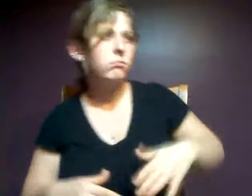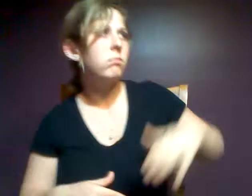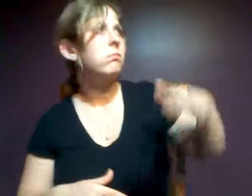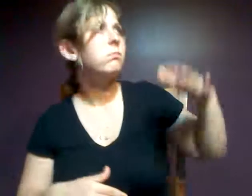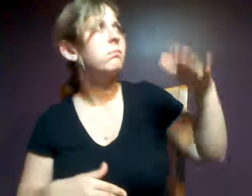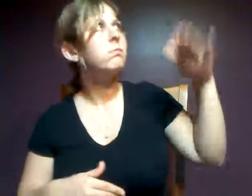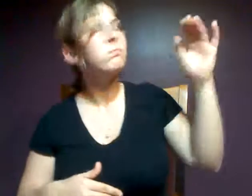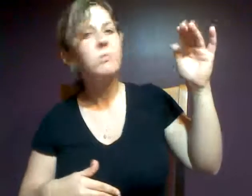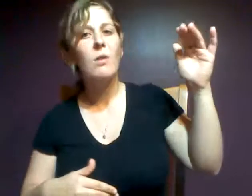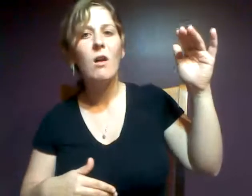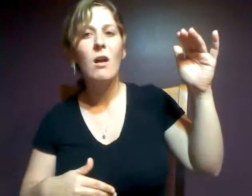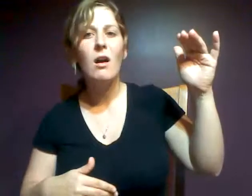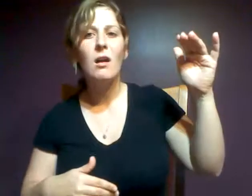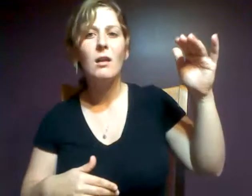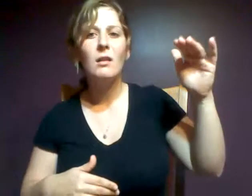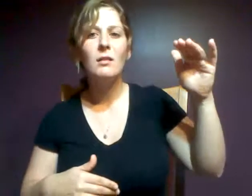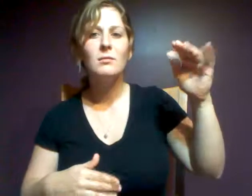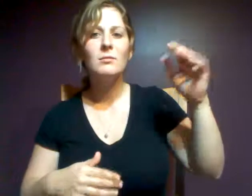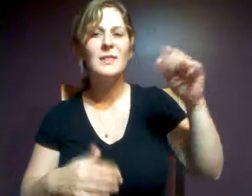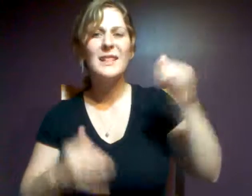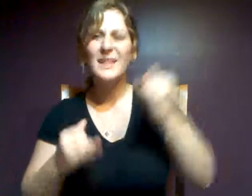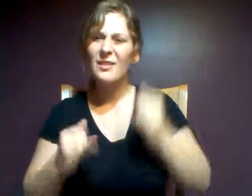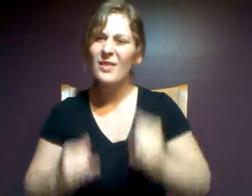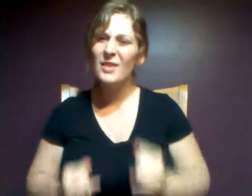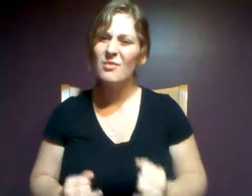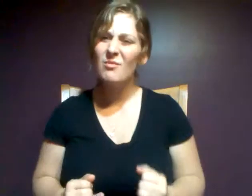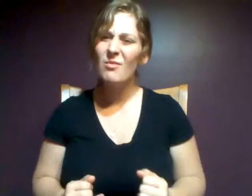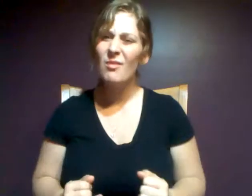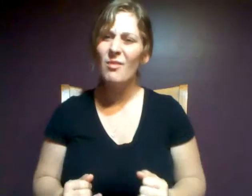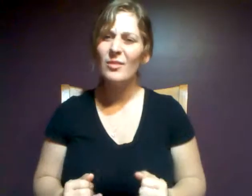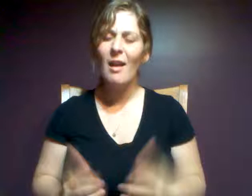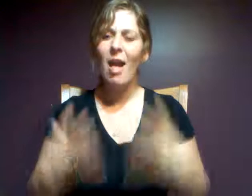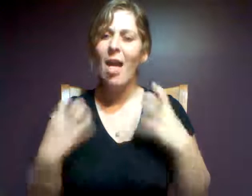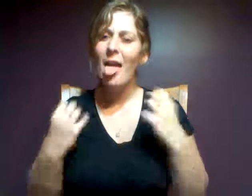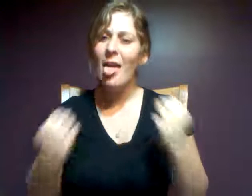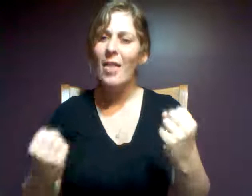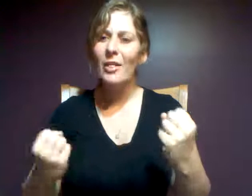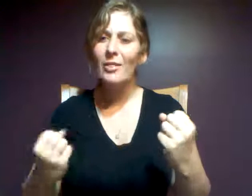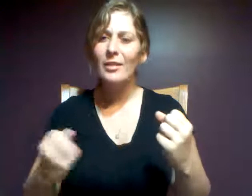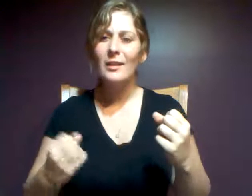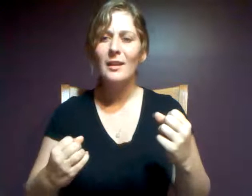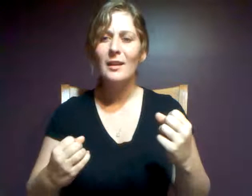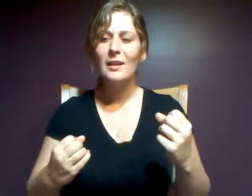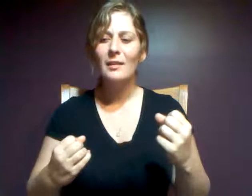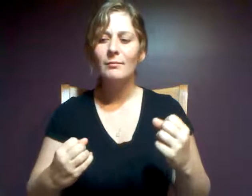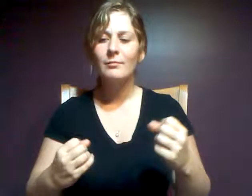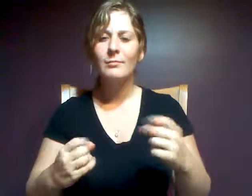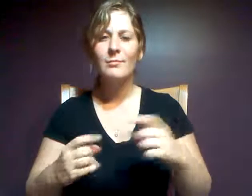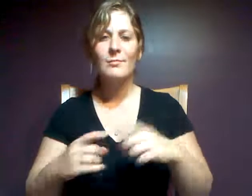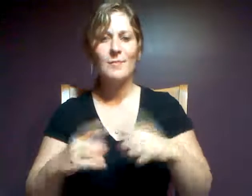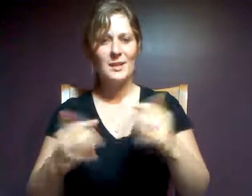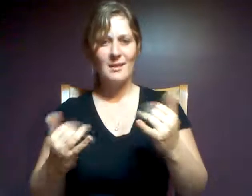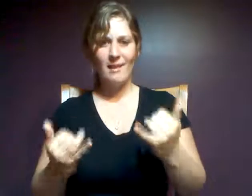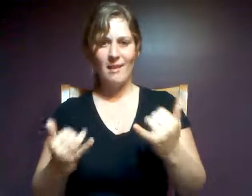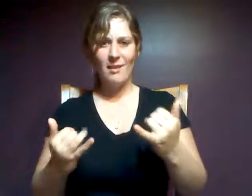spend more time and mental effort on their appearance at the expense of all of the other aspects of their